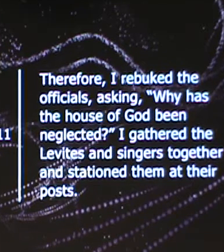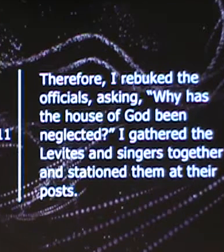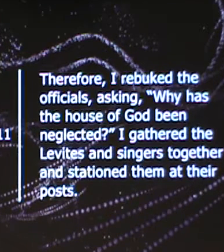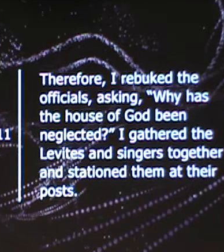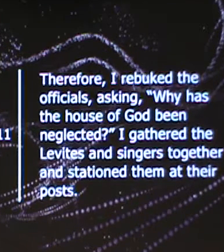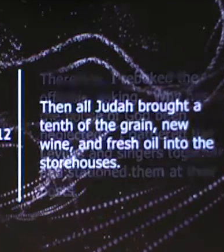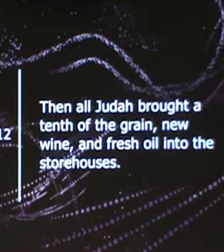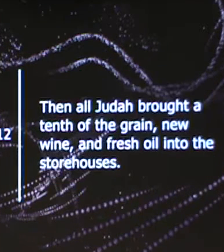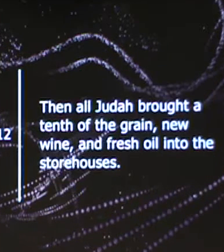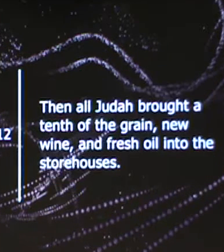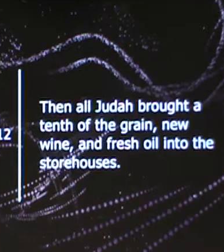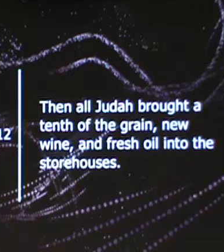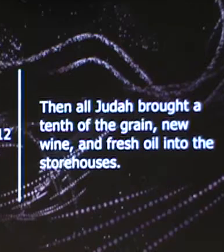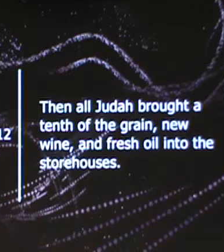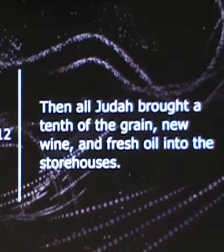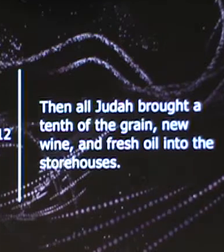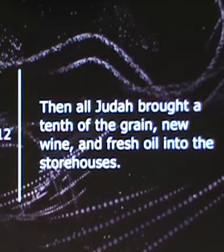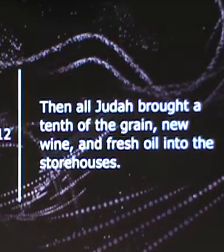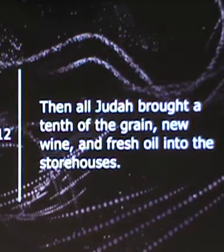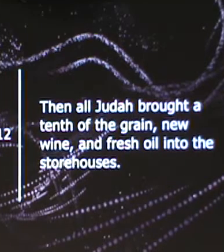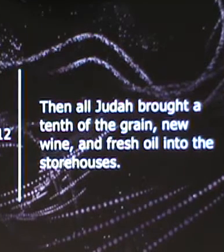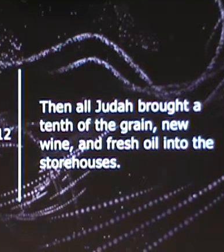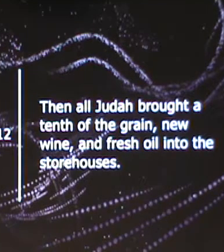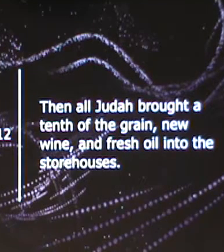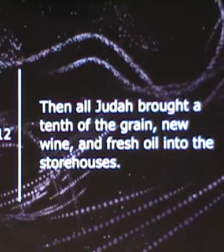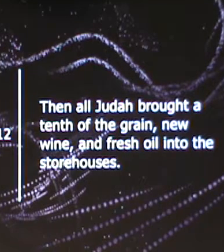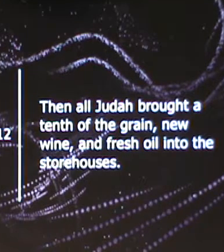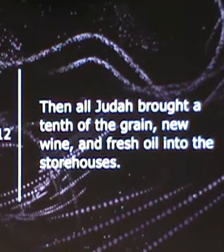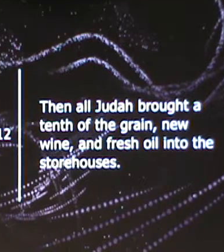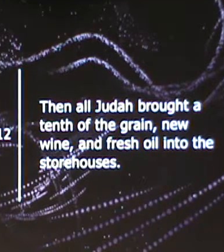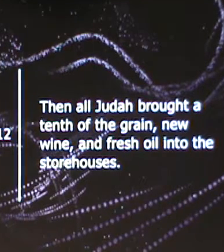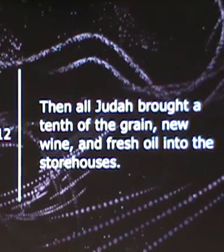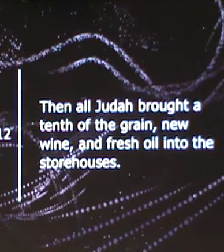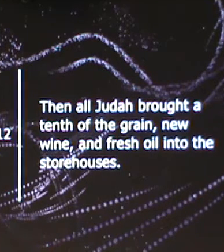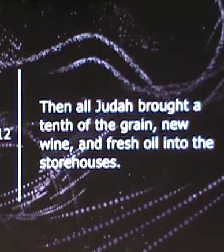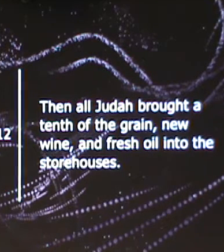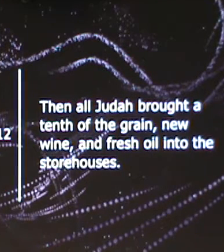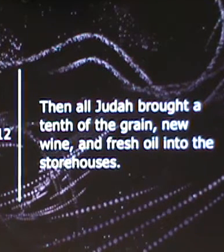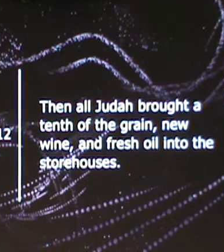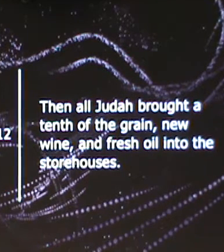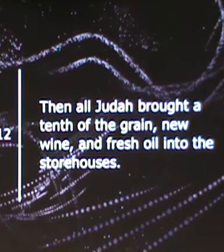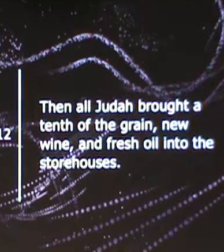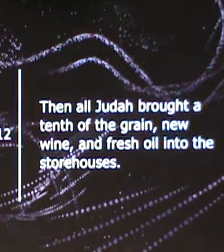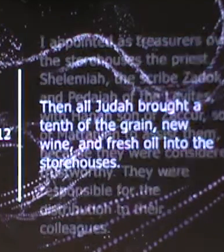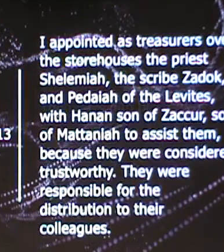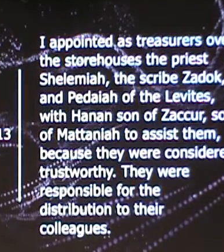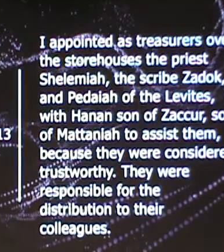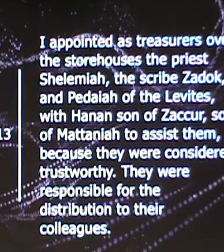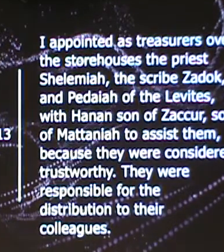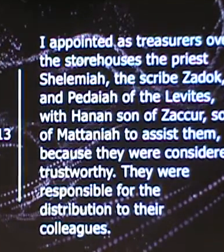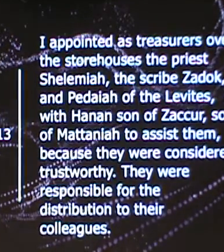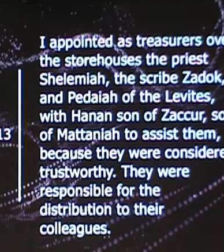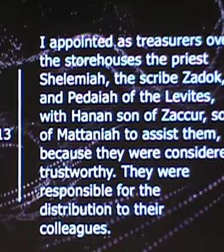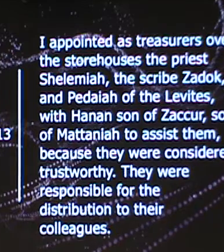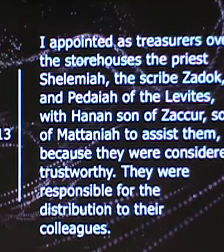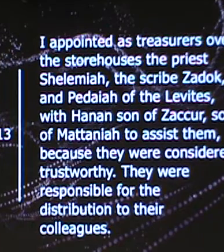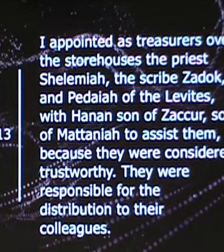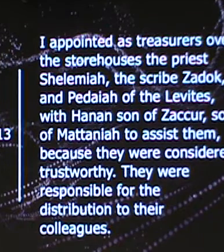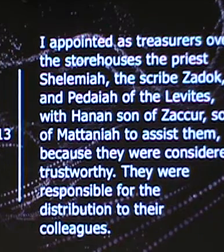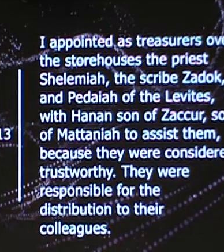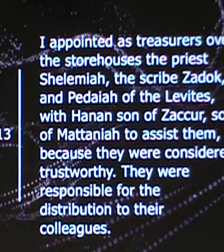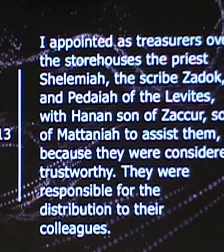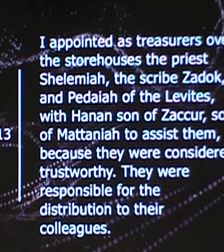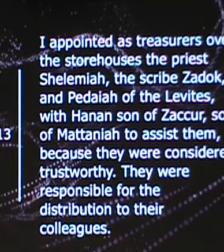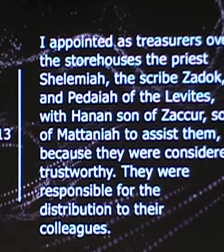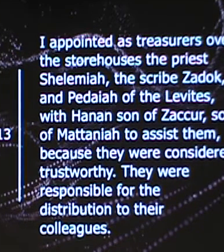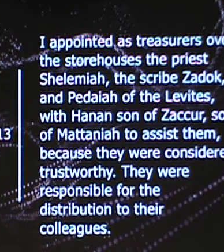and stationed them at their post. Then all Judah brought a tenth of the grain, new wine, and fresh oil to the storehouses. I appointed as